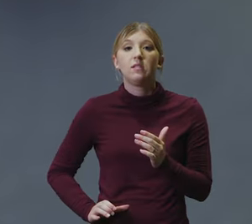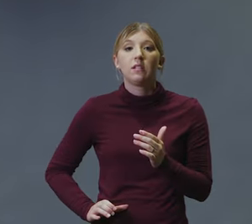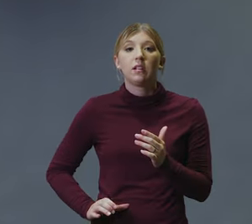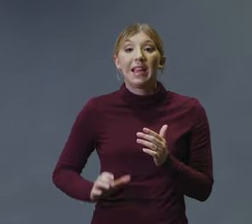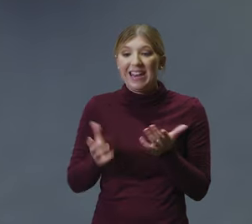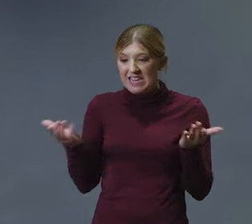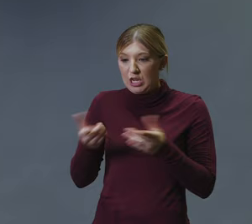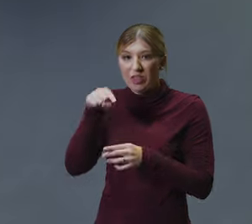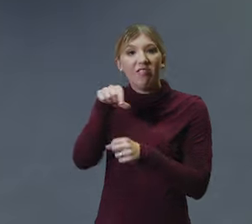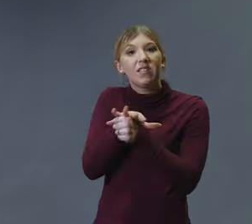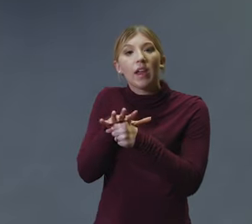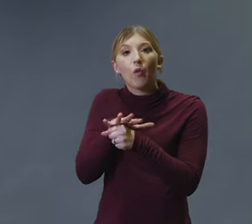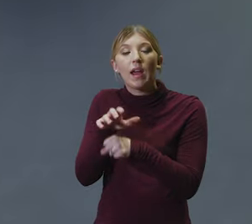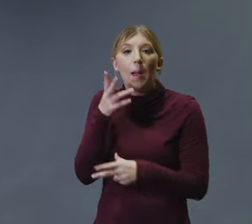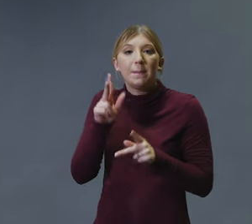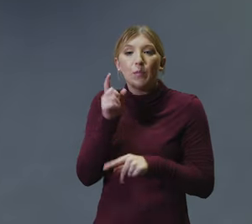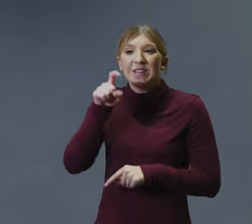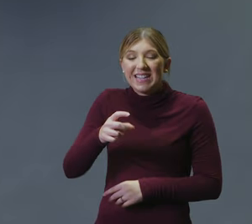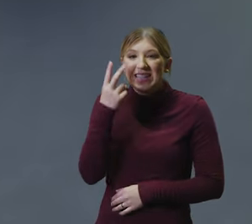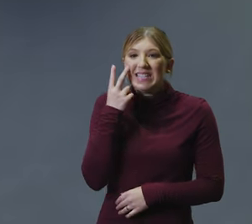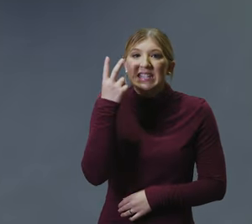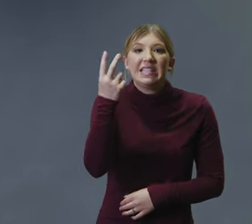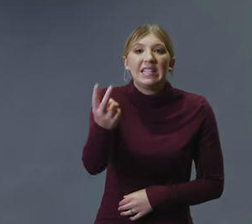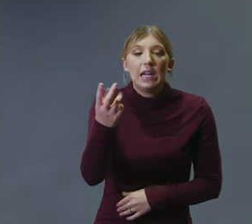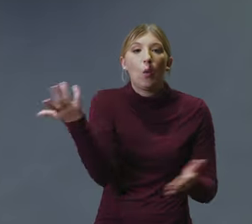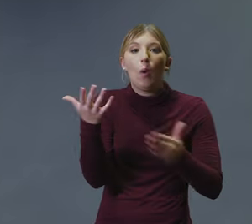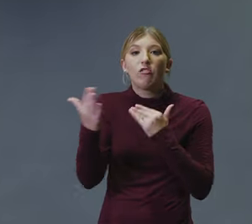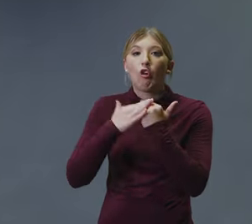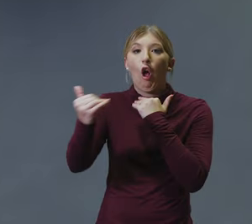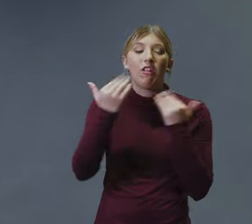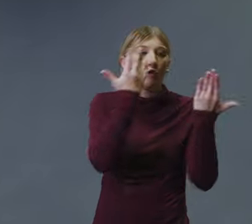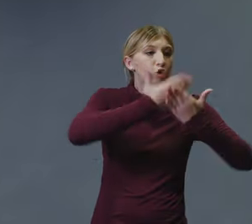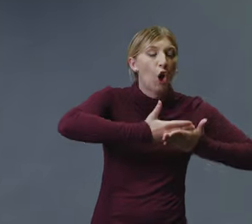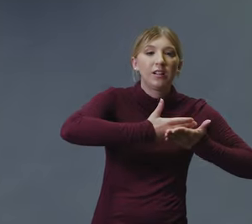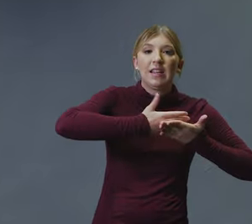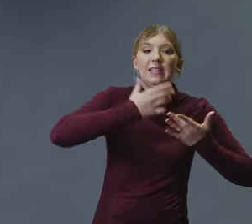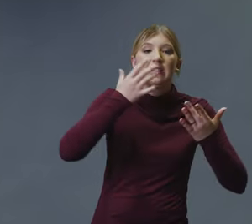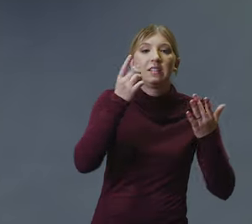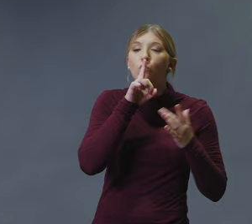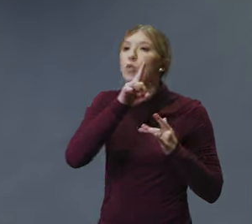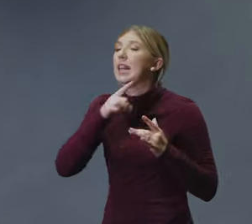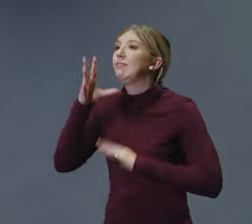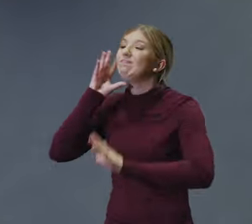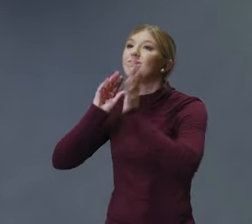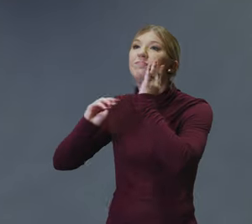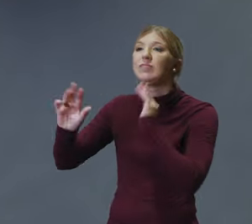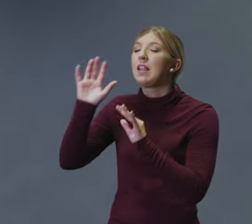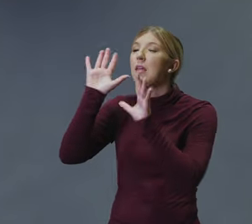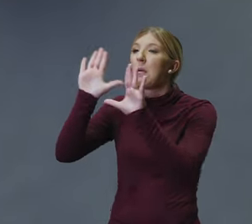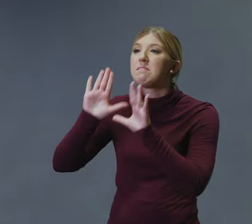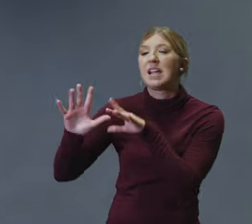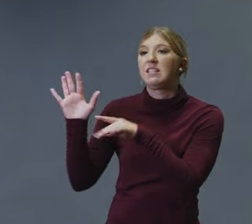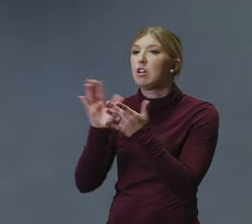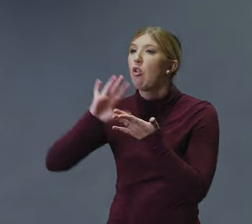this area that people need to see what it looks like to be called out of darkness and to experience the marvelous and beautiful